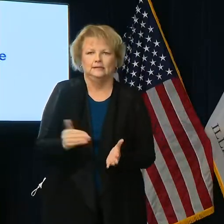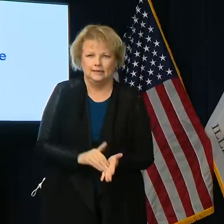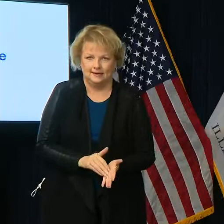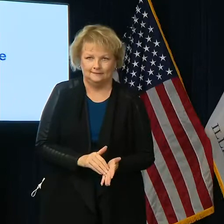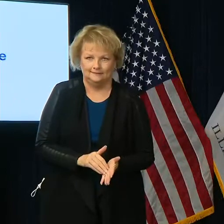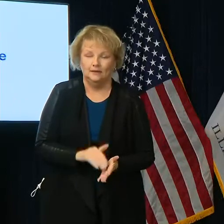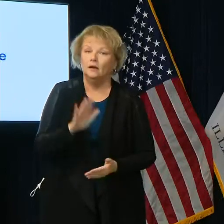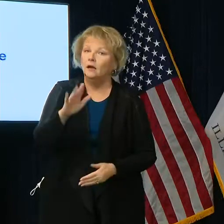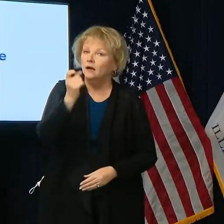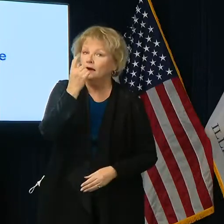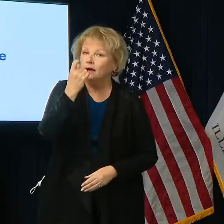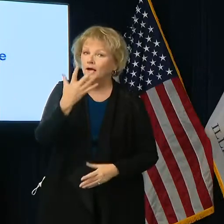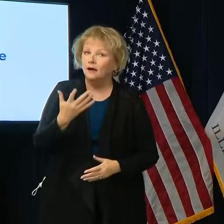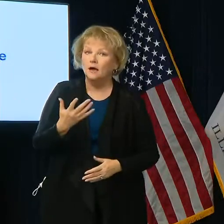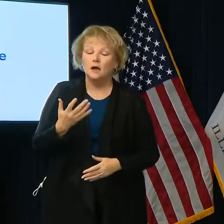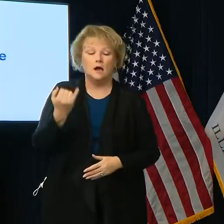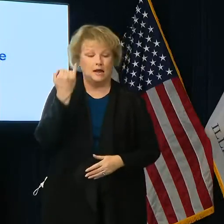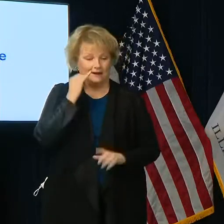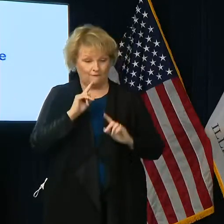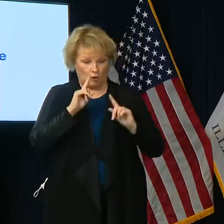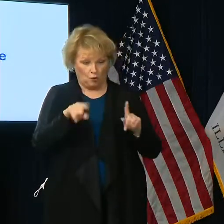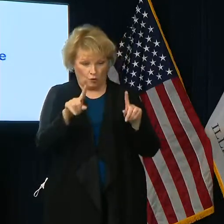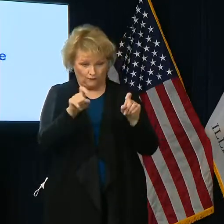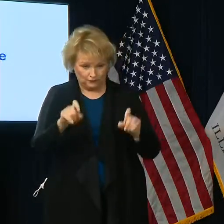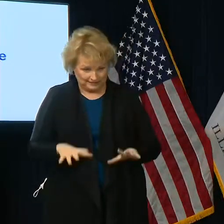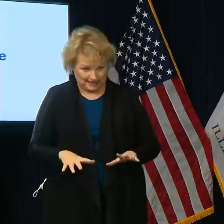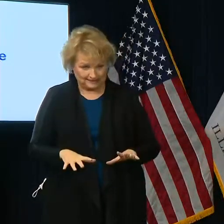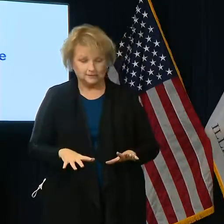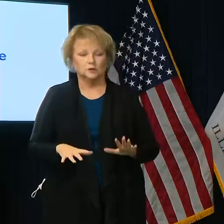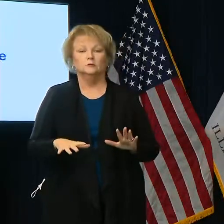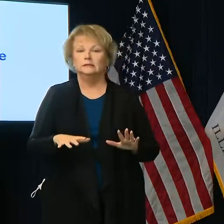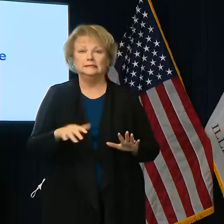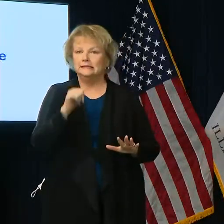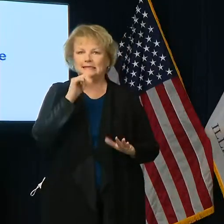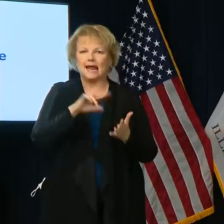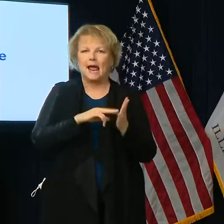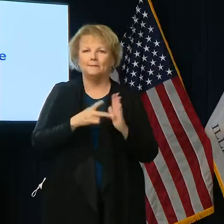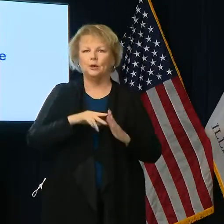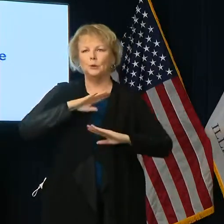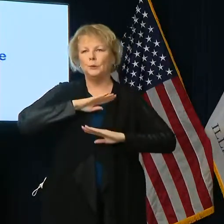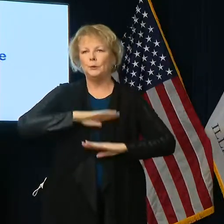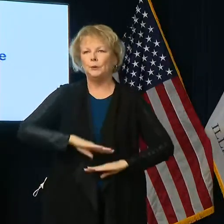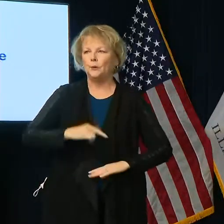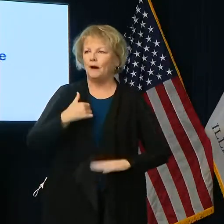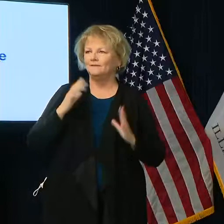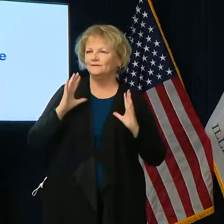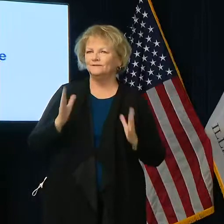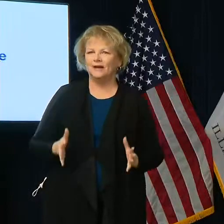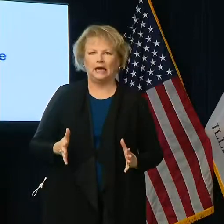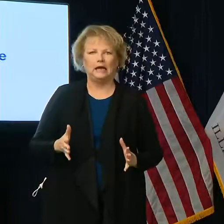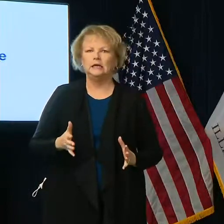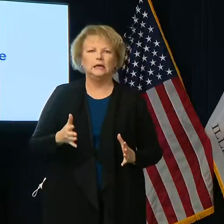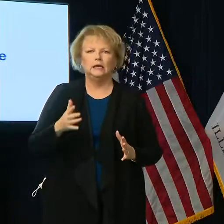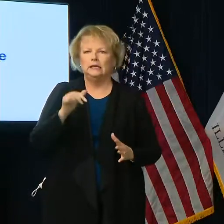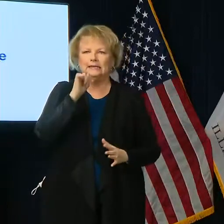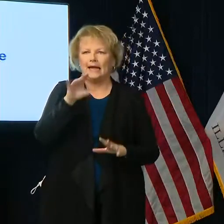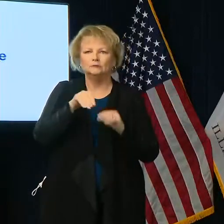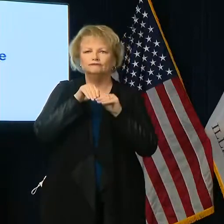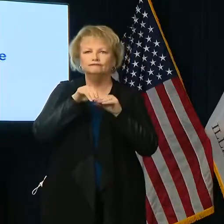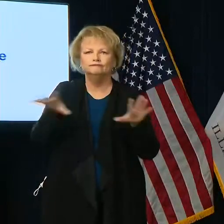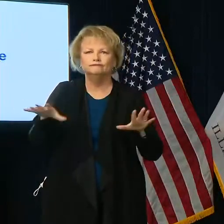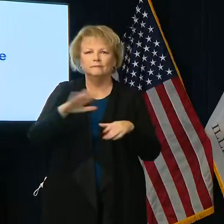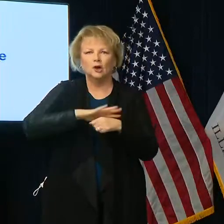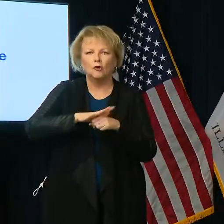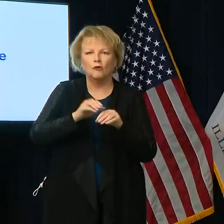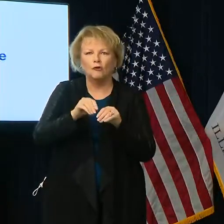But please understand that having those tests does not really give you a free pass and ensure that there could be no transmission